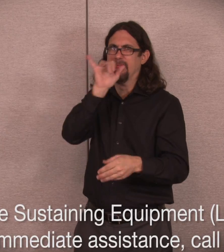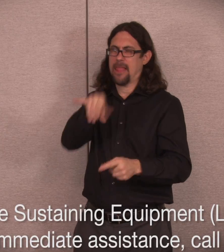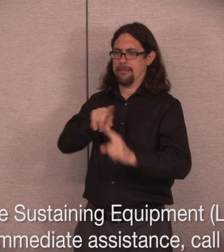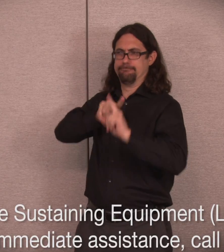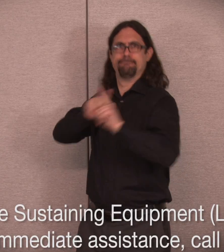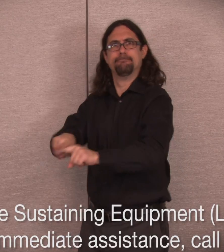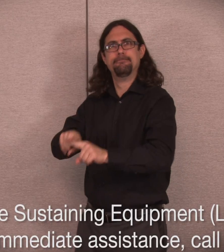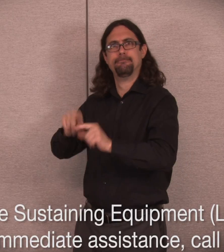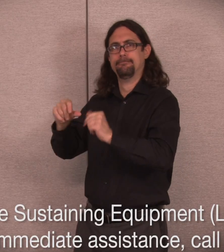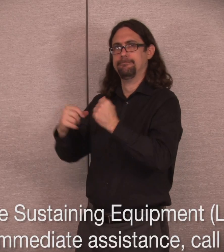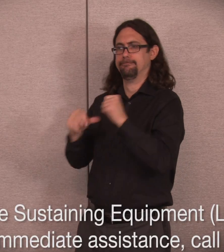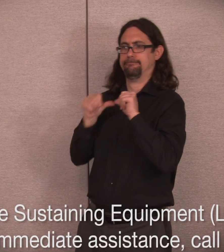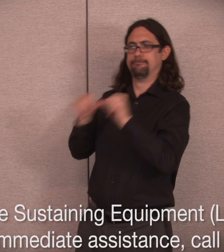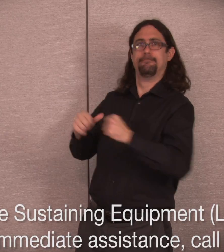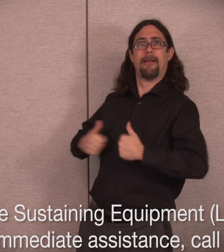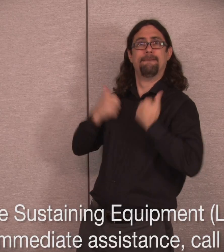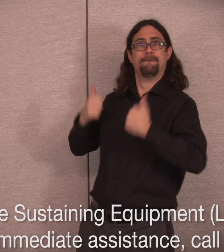assistance, call 911.